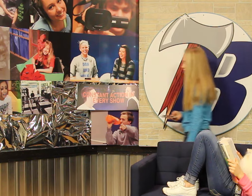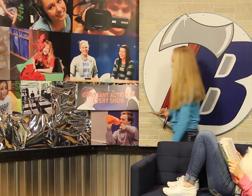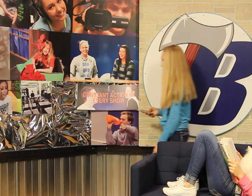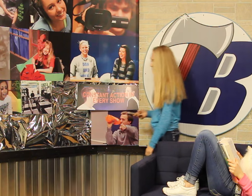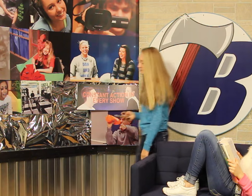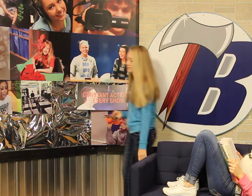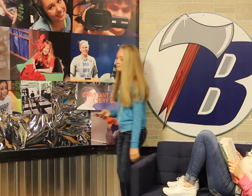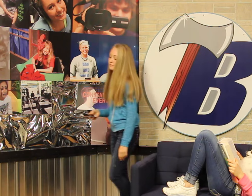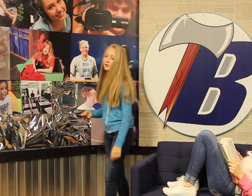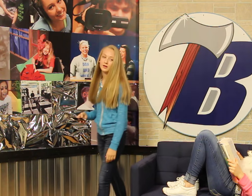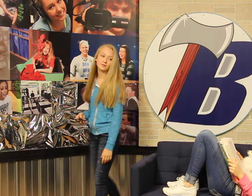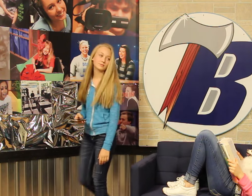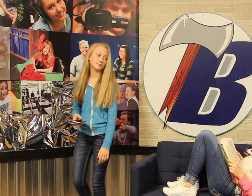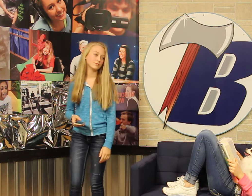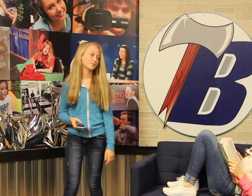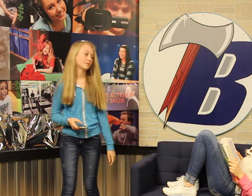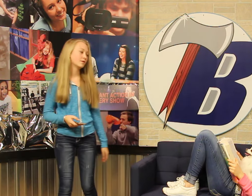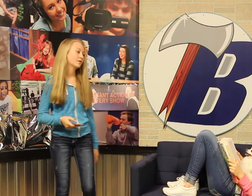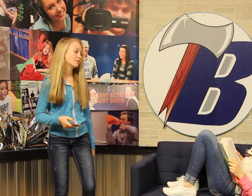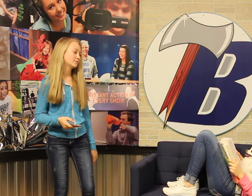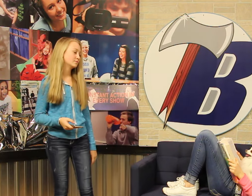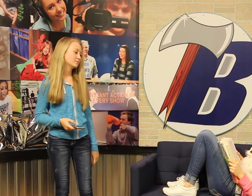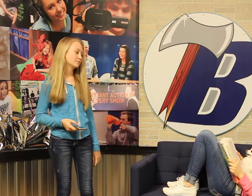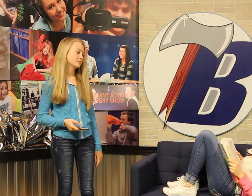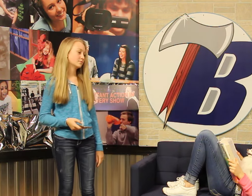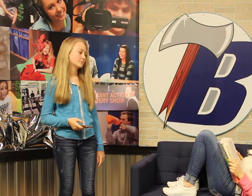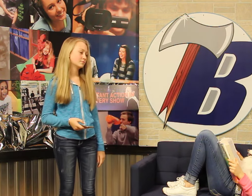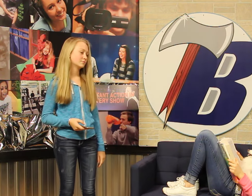Excuse me? What? Fluffy's reading here.